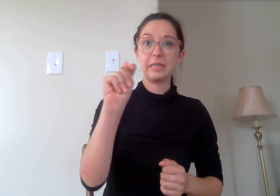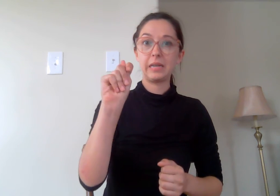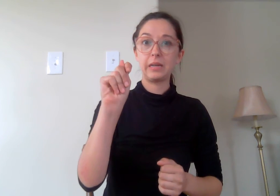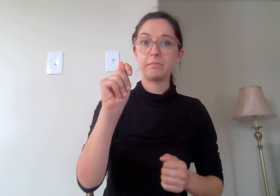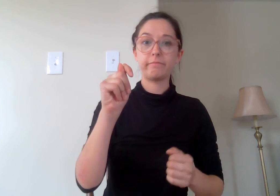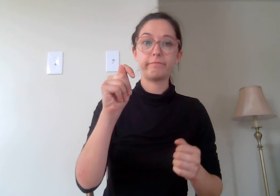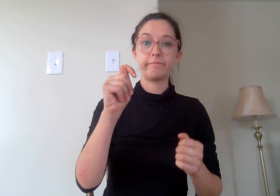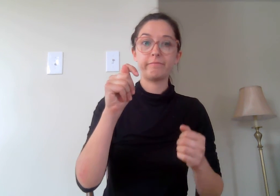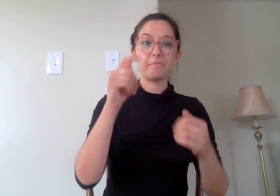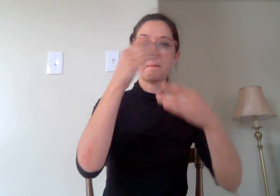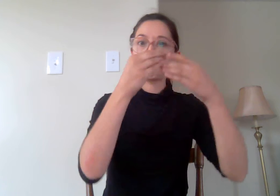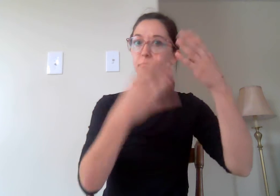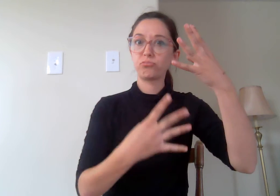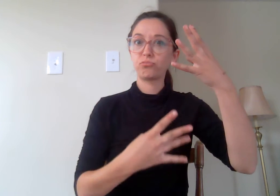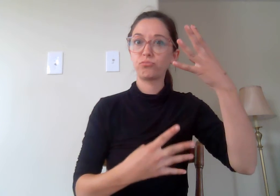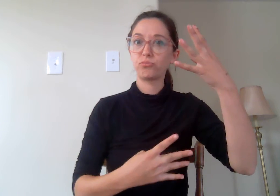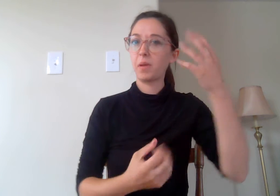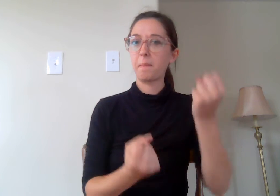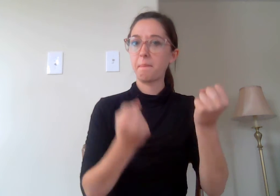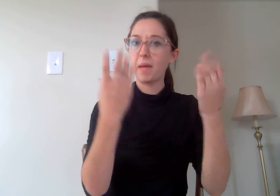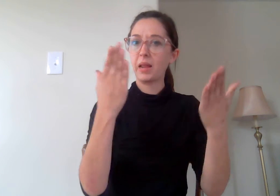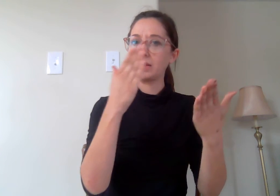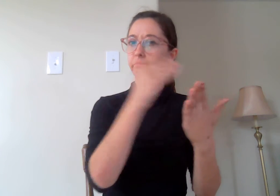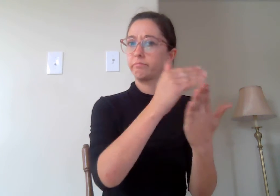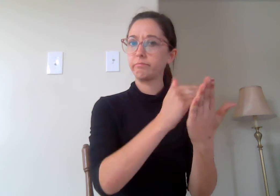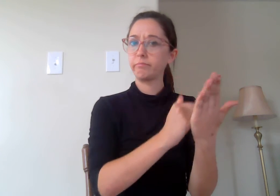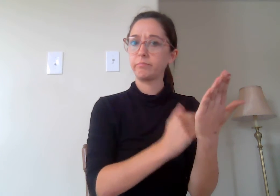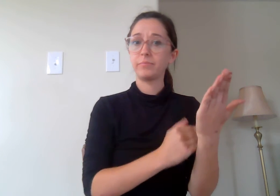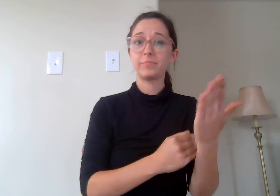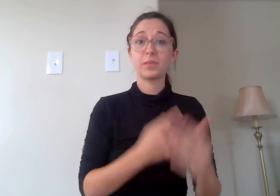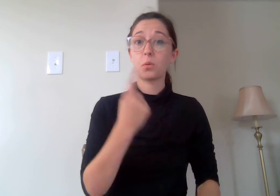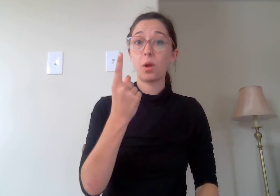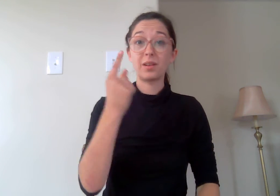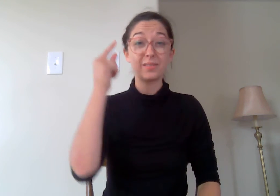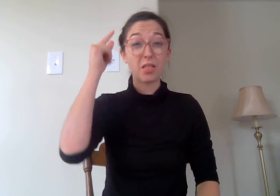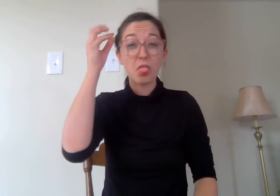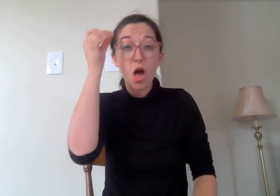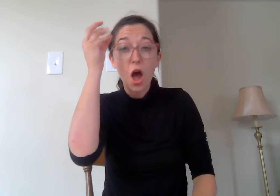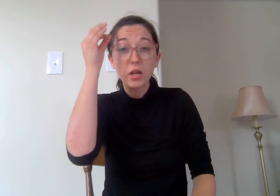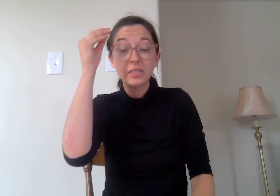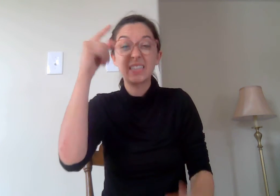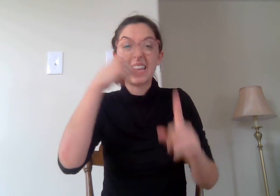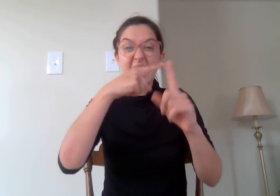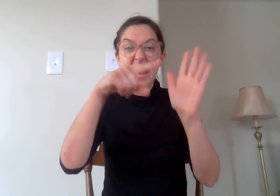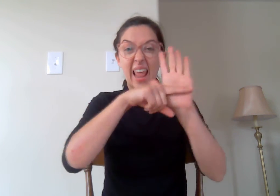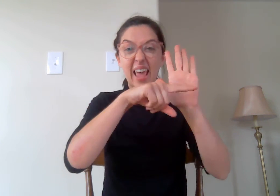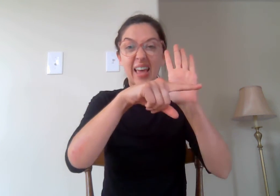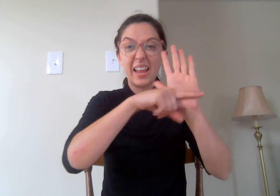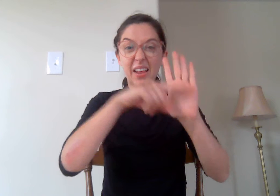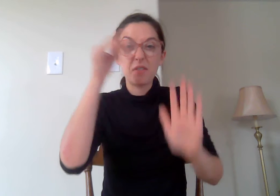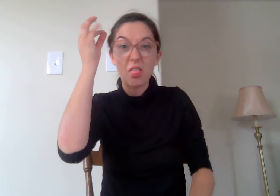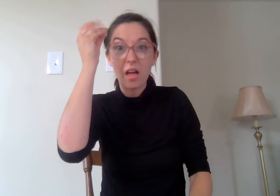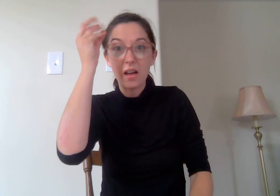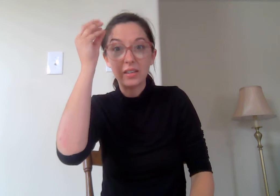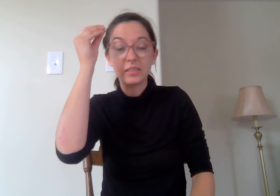them unhelpful beliefs or unhelpful thoughts because distortions and irrational seem sort of